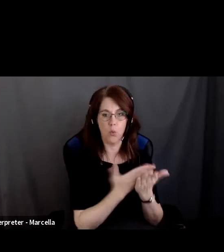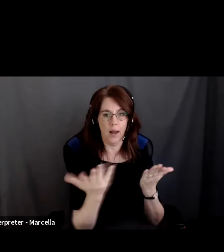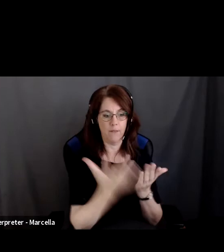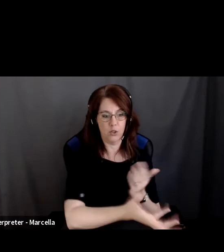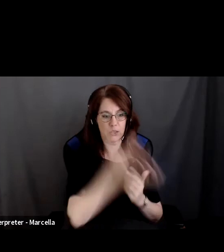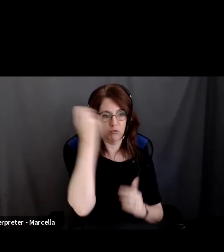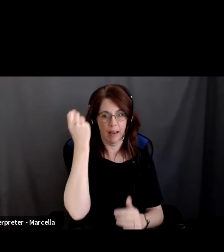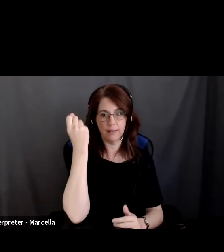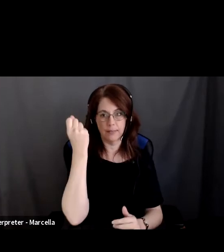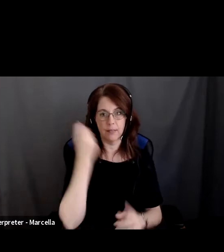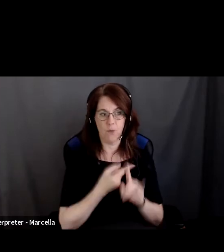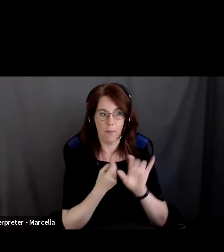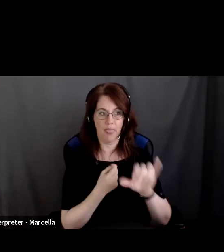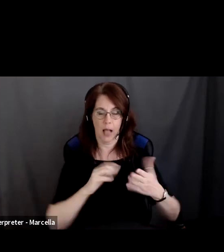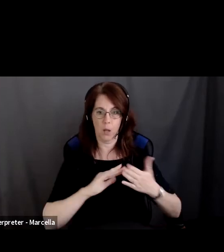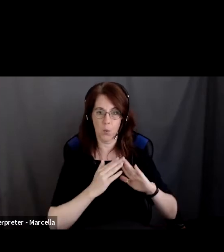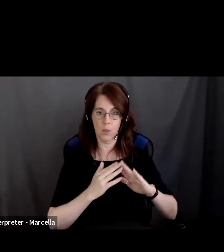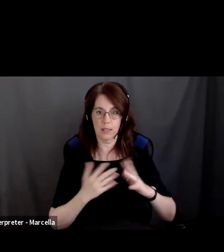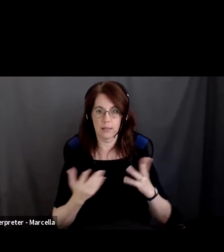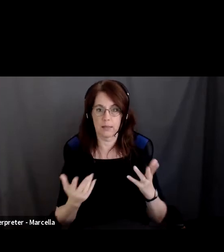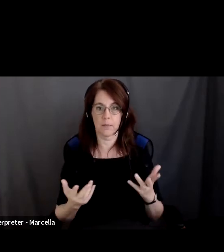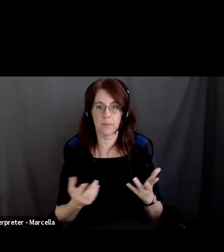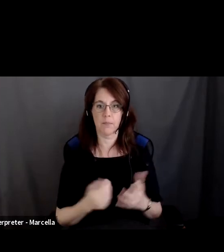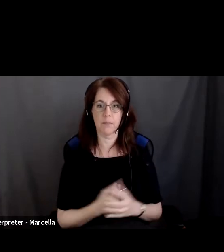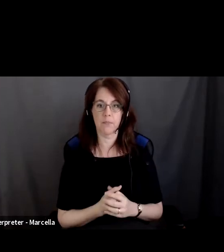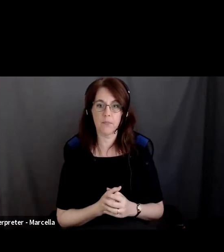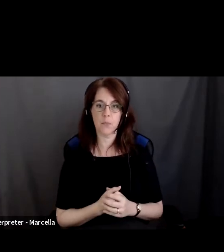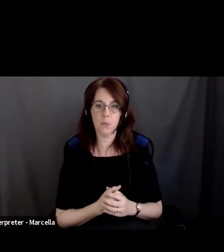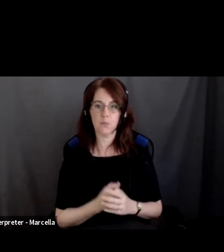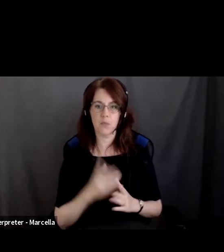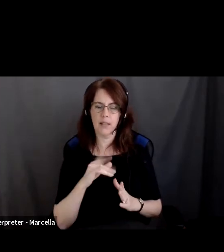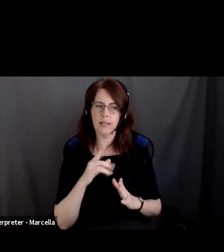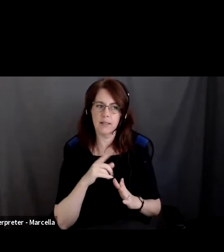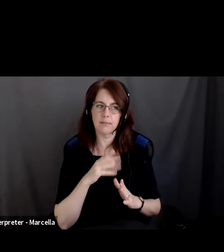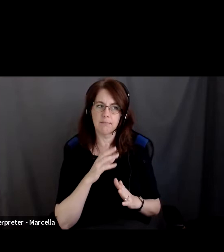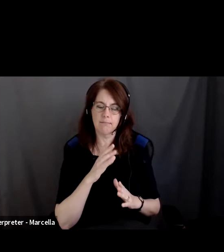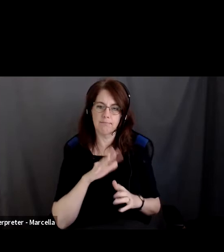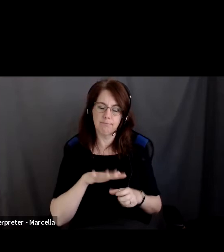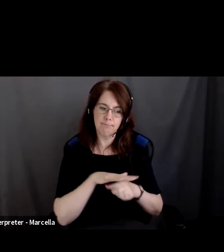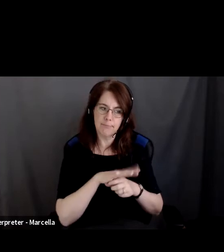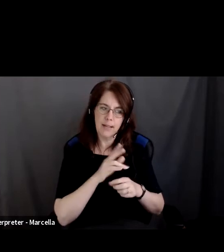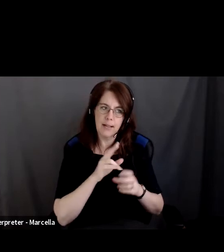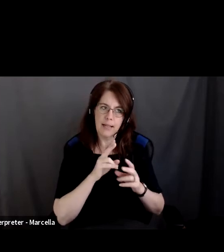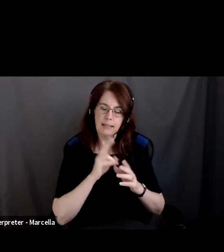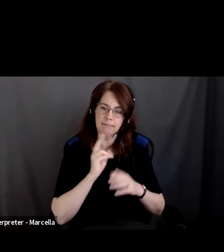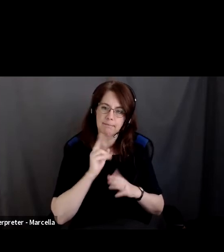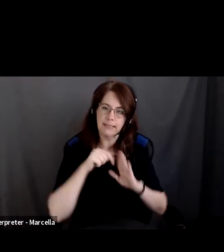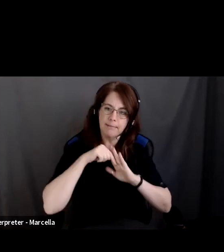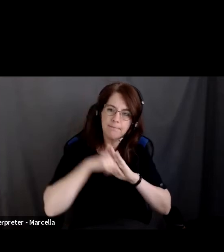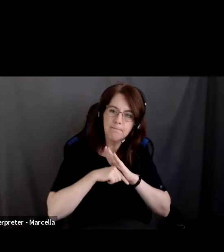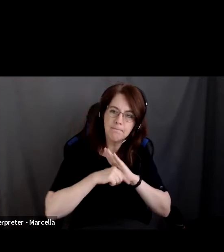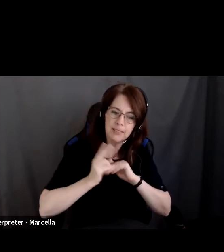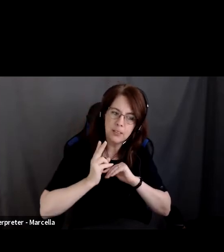extracting. And so these kinds of deep historical pieces can make it hard